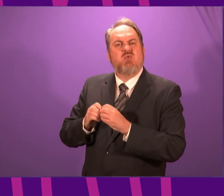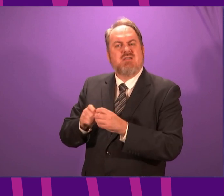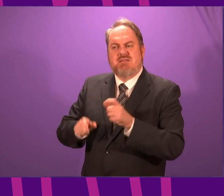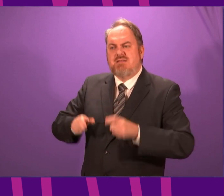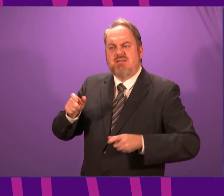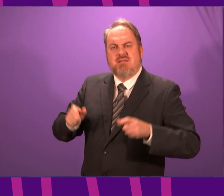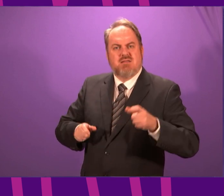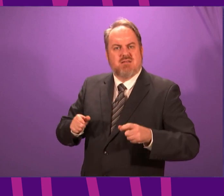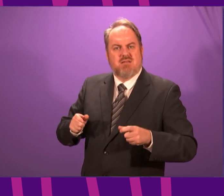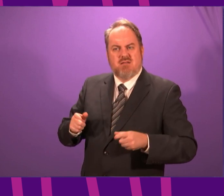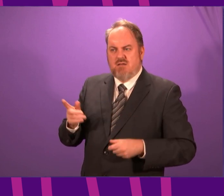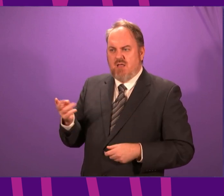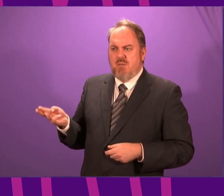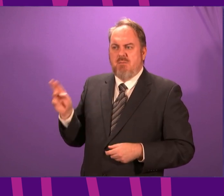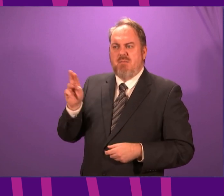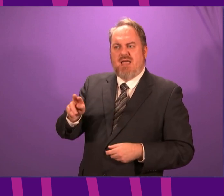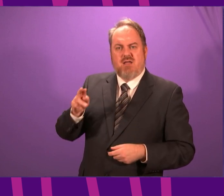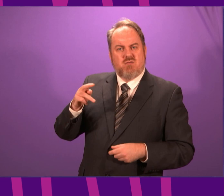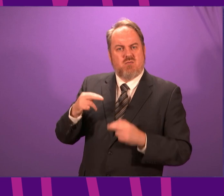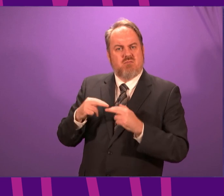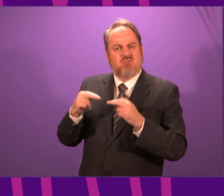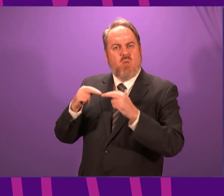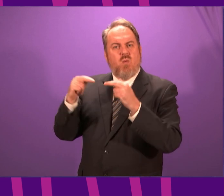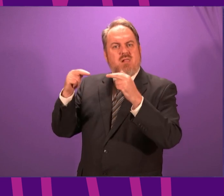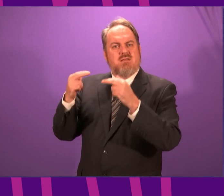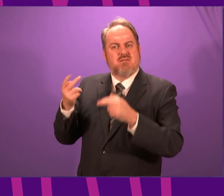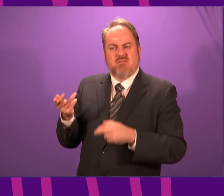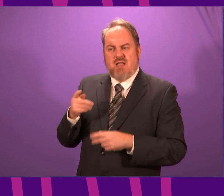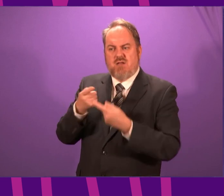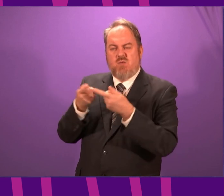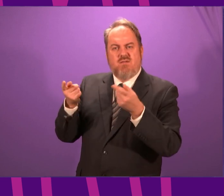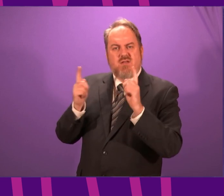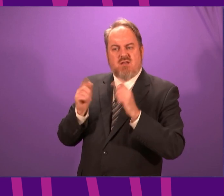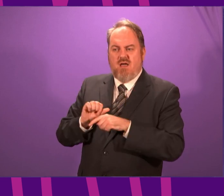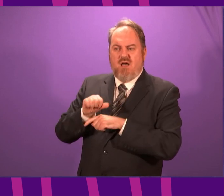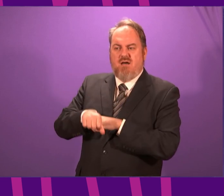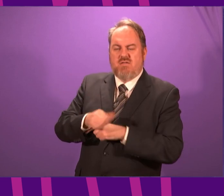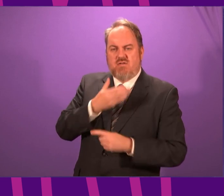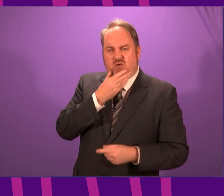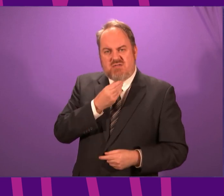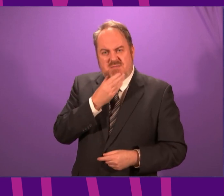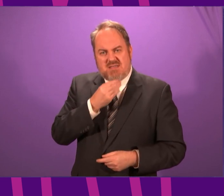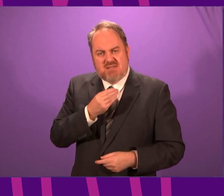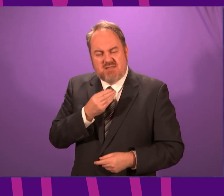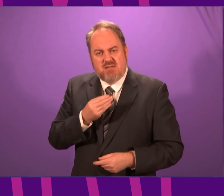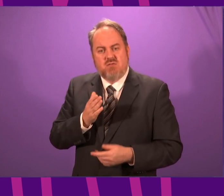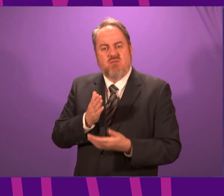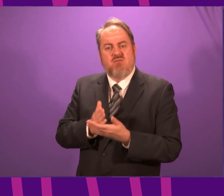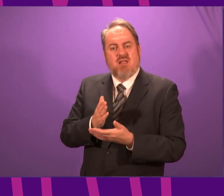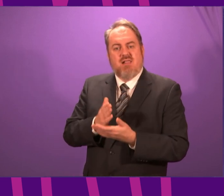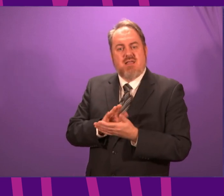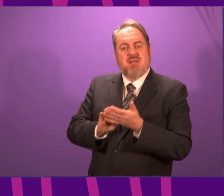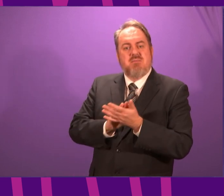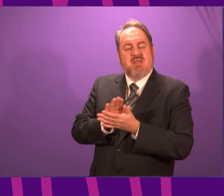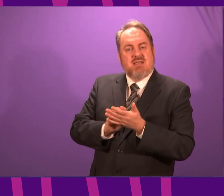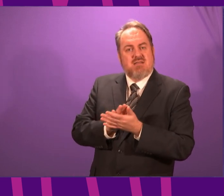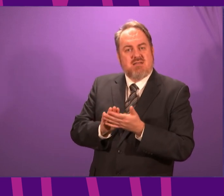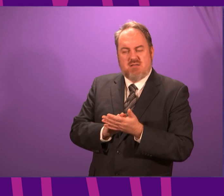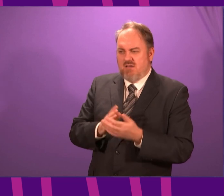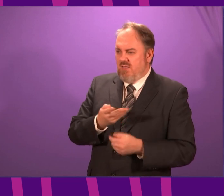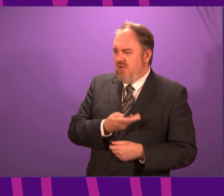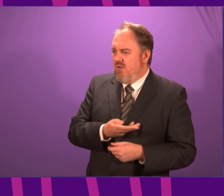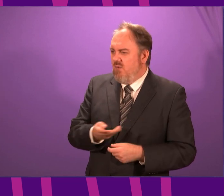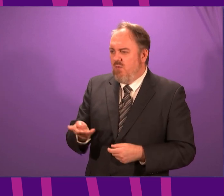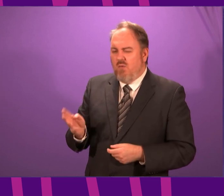hugely important. Hospitality was asked to put in place safety measures, and the vast majority spent money doing that. But why are they all